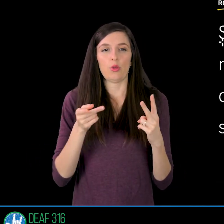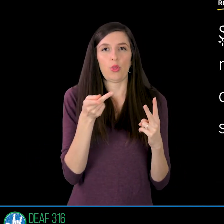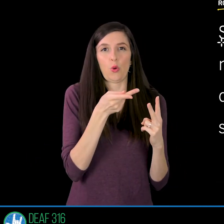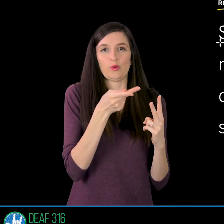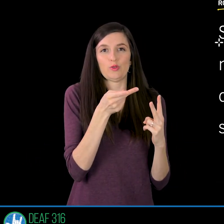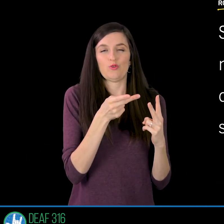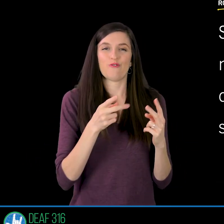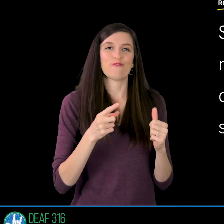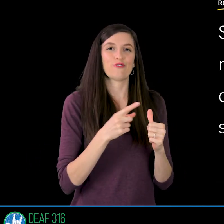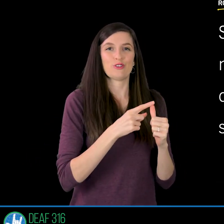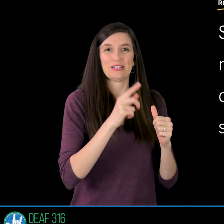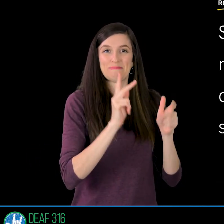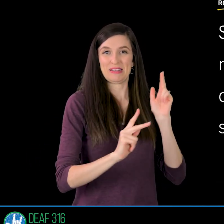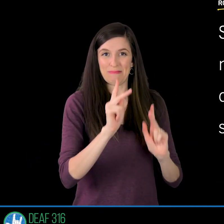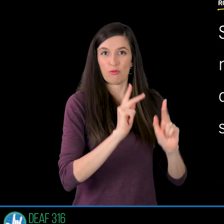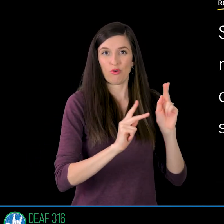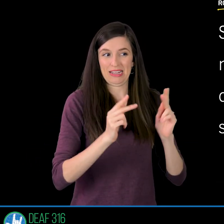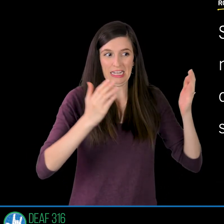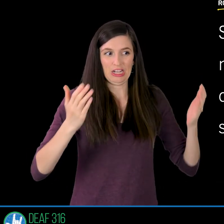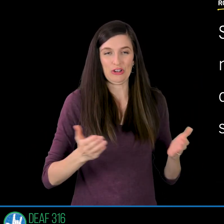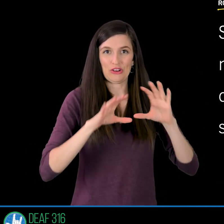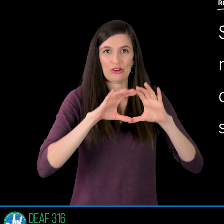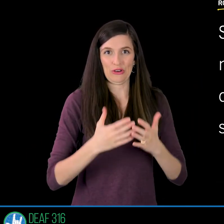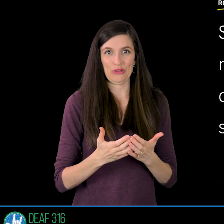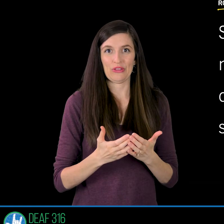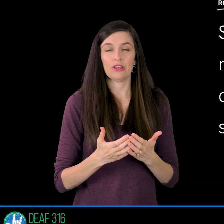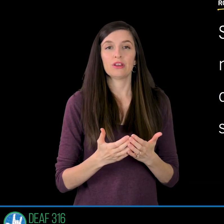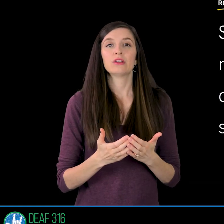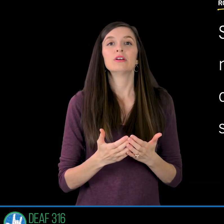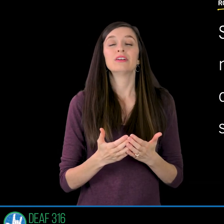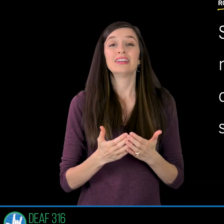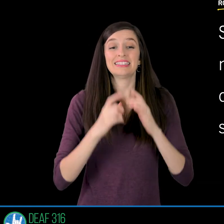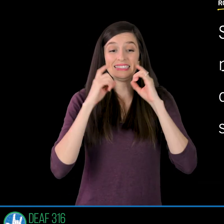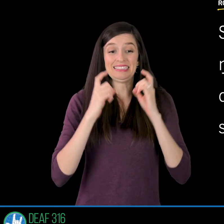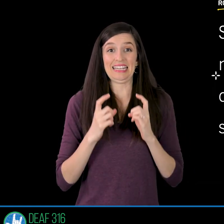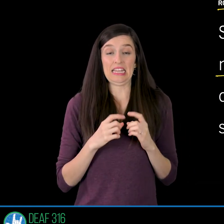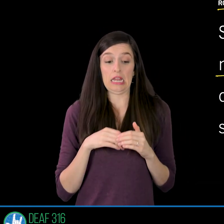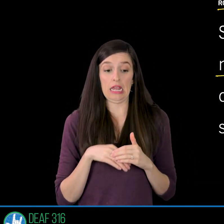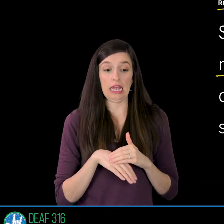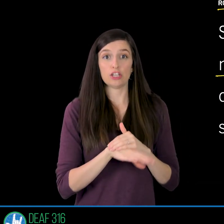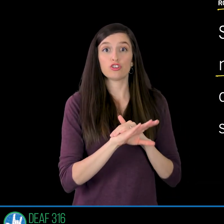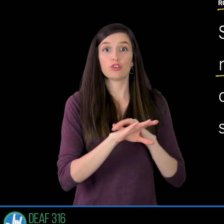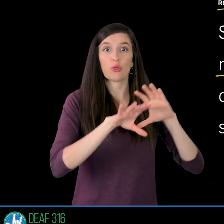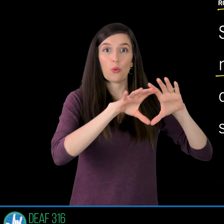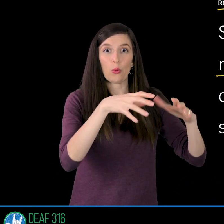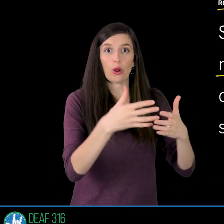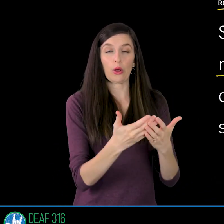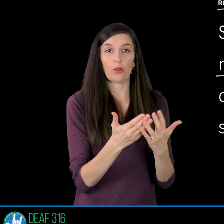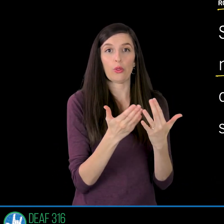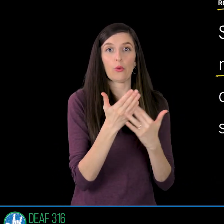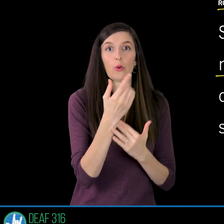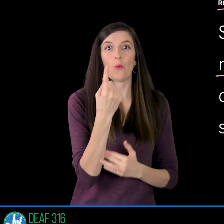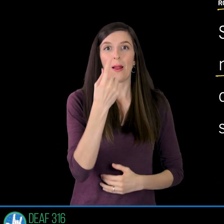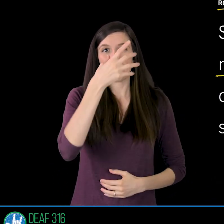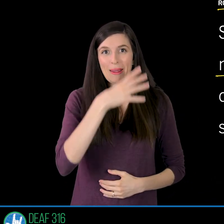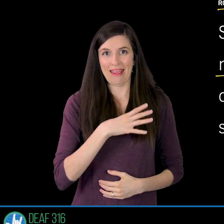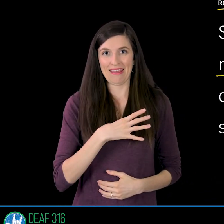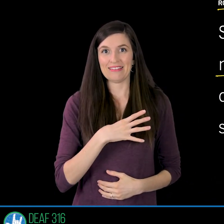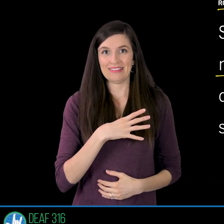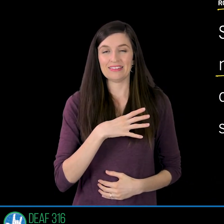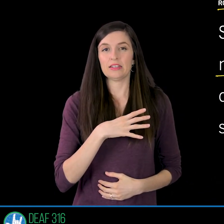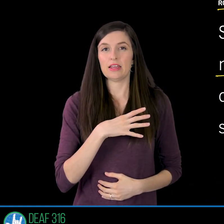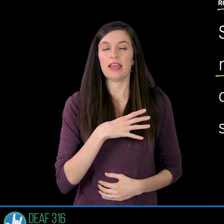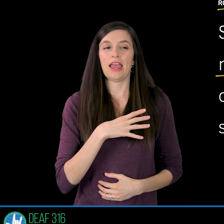being. Sin came into the world through one man, and